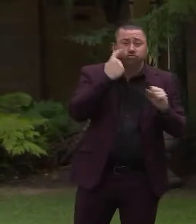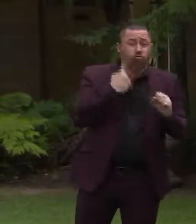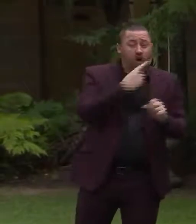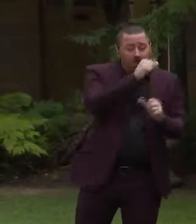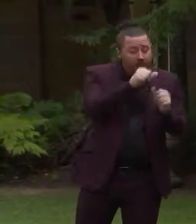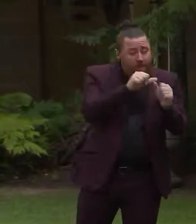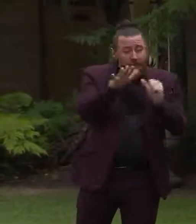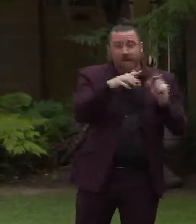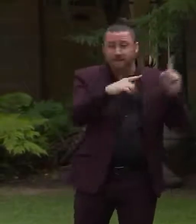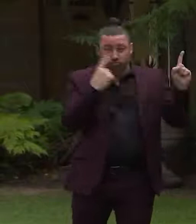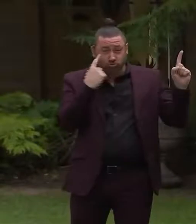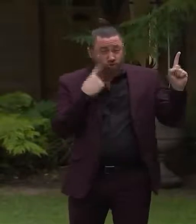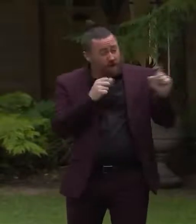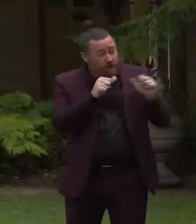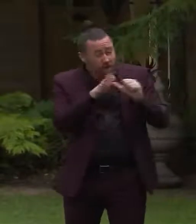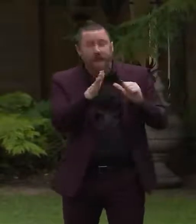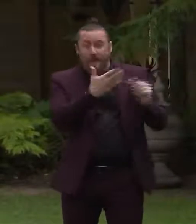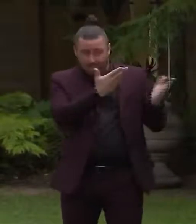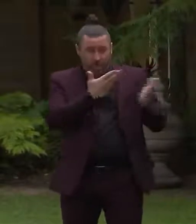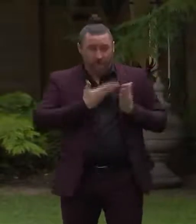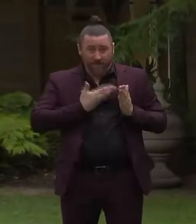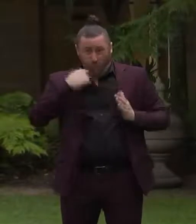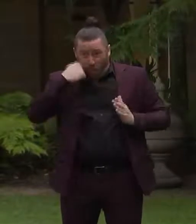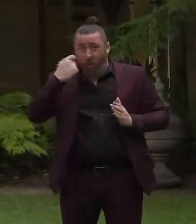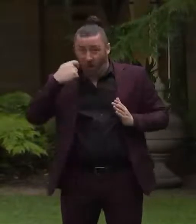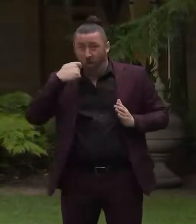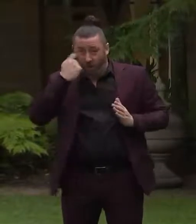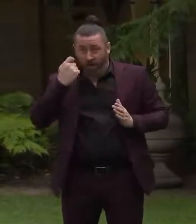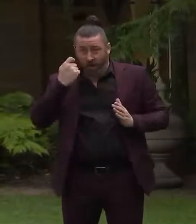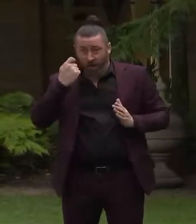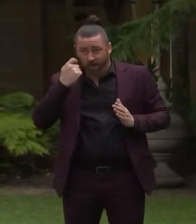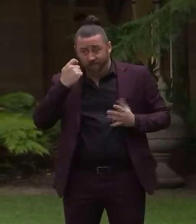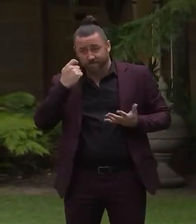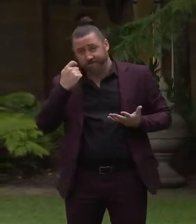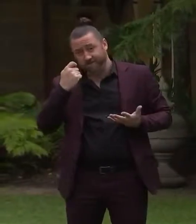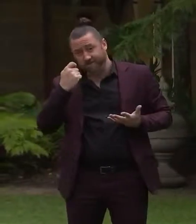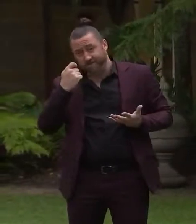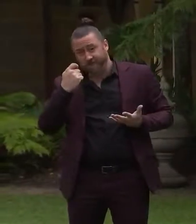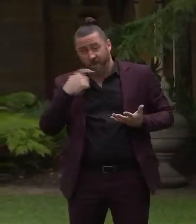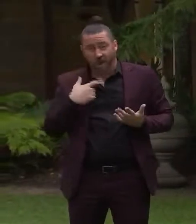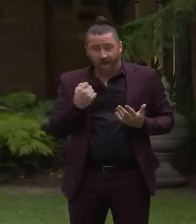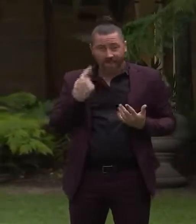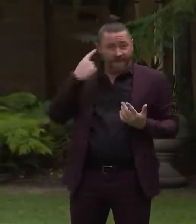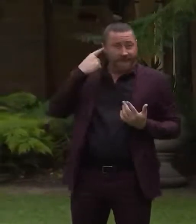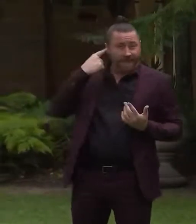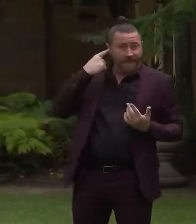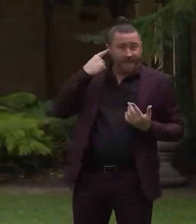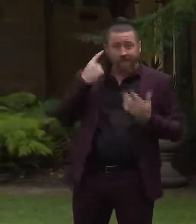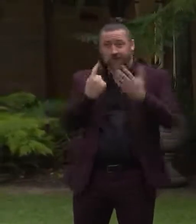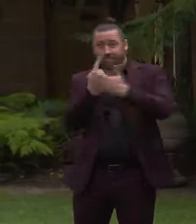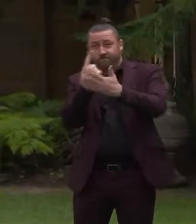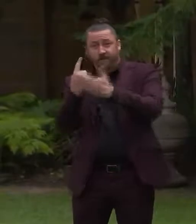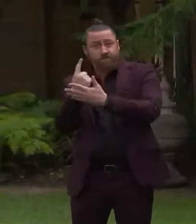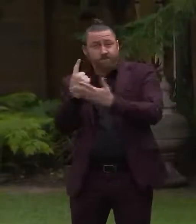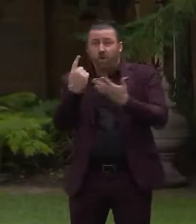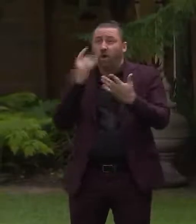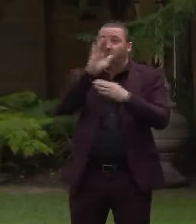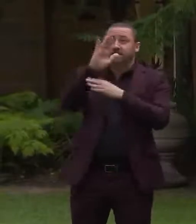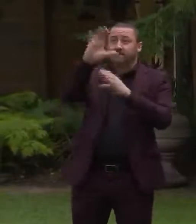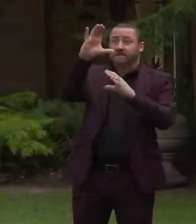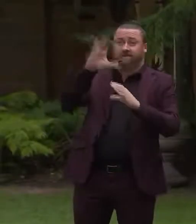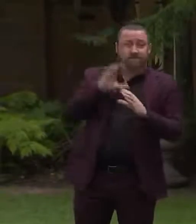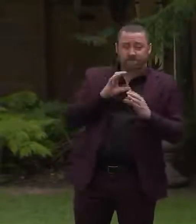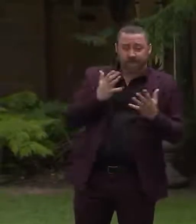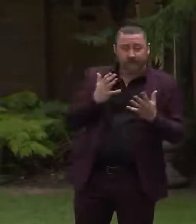and assure us that we would get those second doses, at the same time we're getting information that supply is